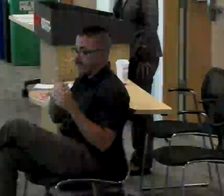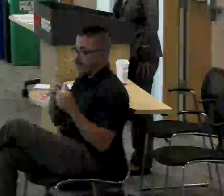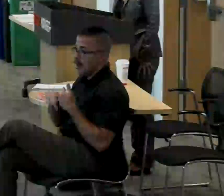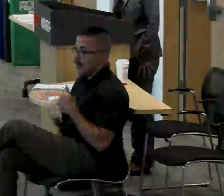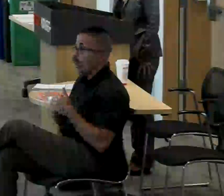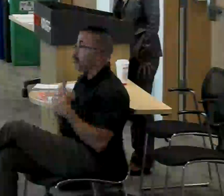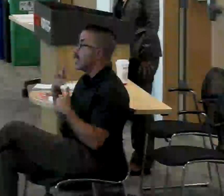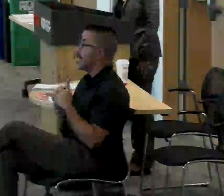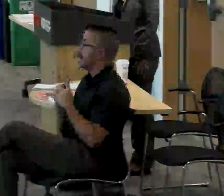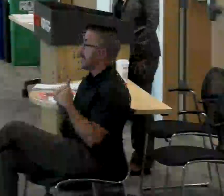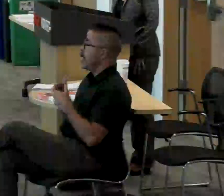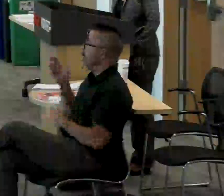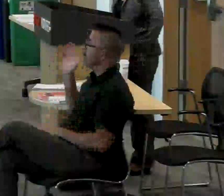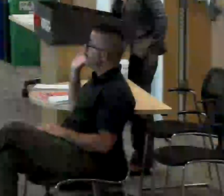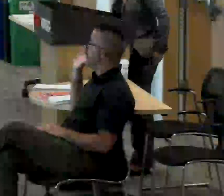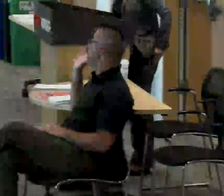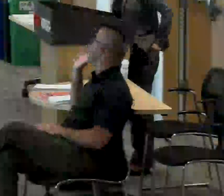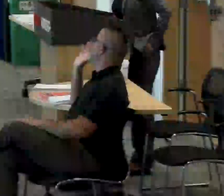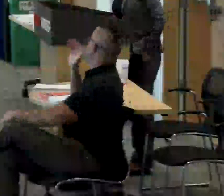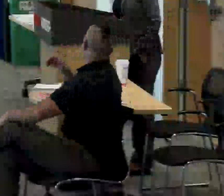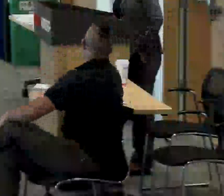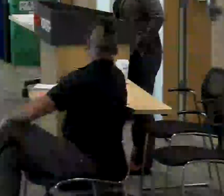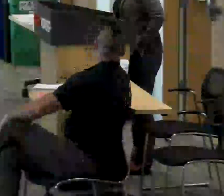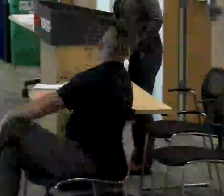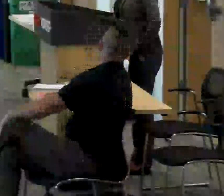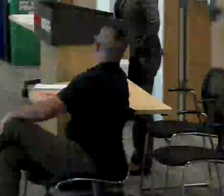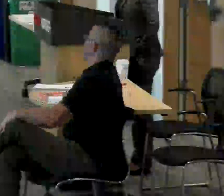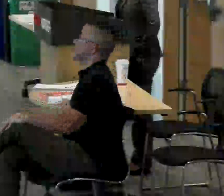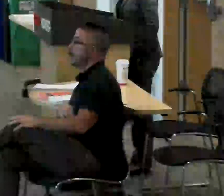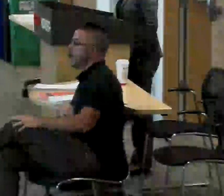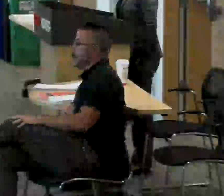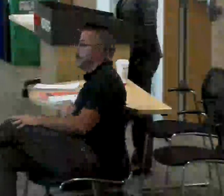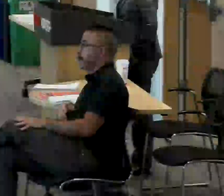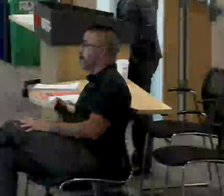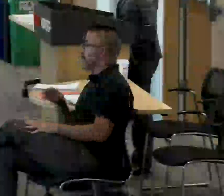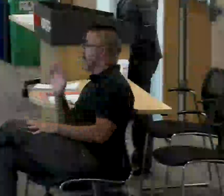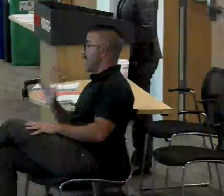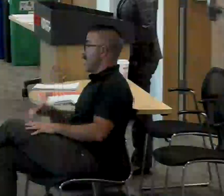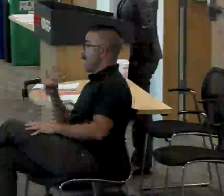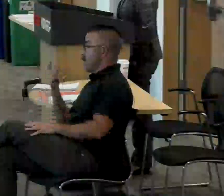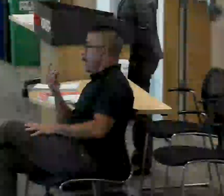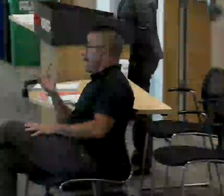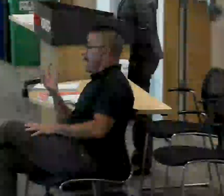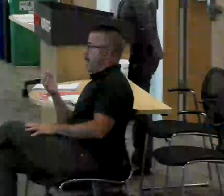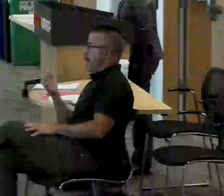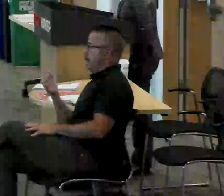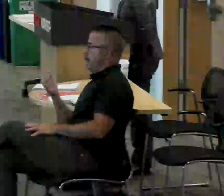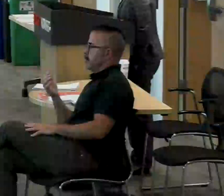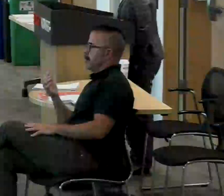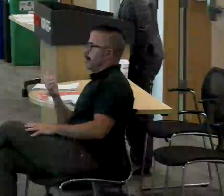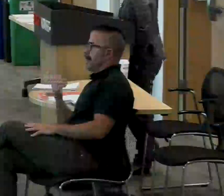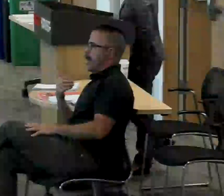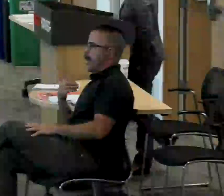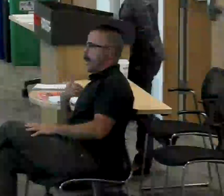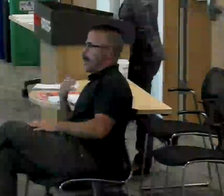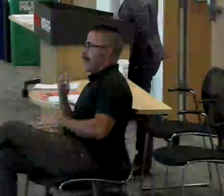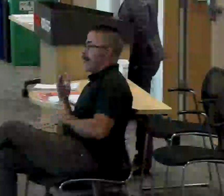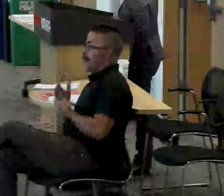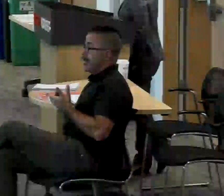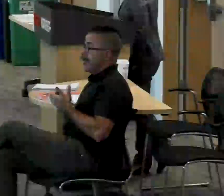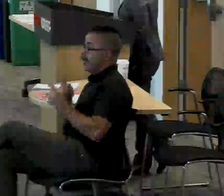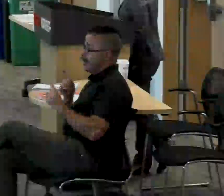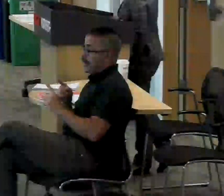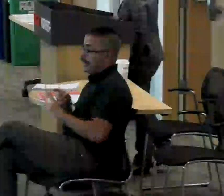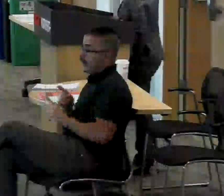is titled, Who is Eligible? And this is one thing where there's some unfortunate specifics